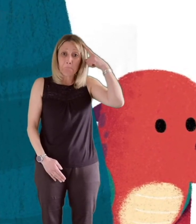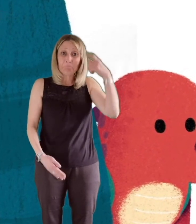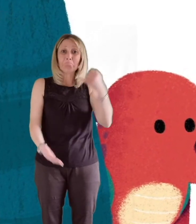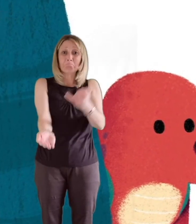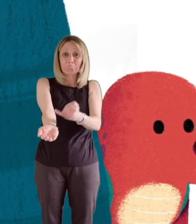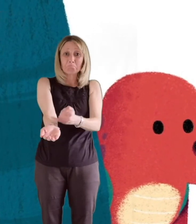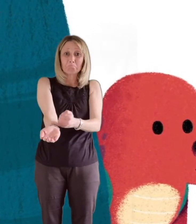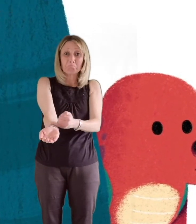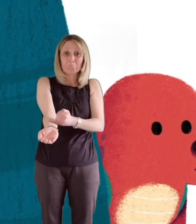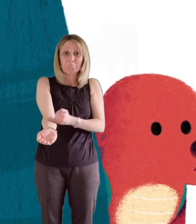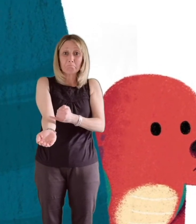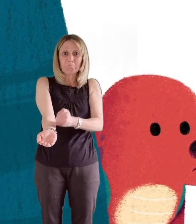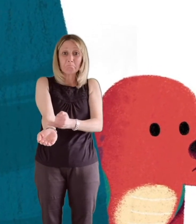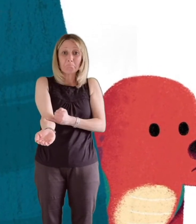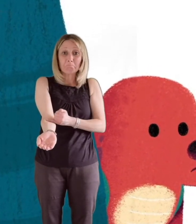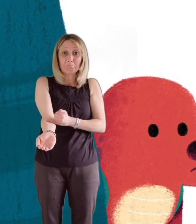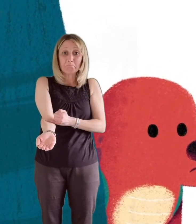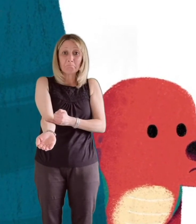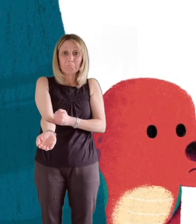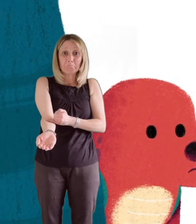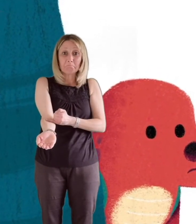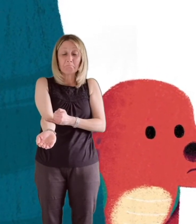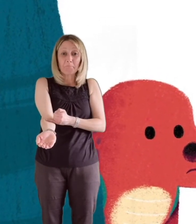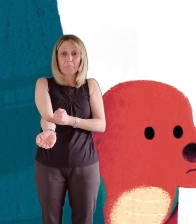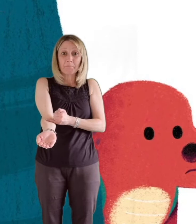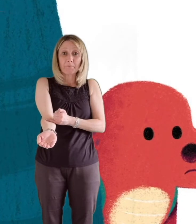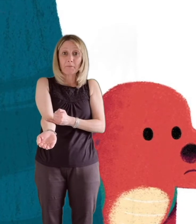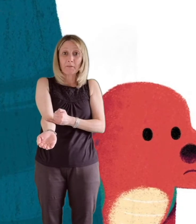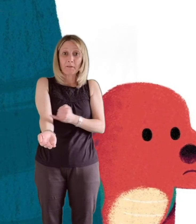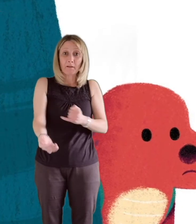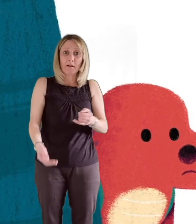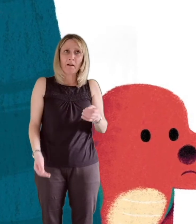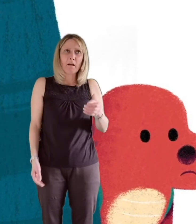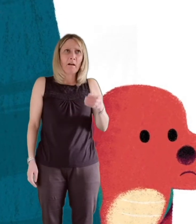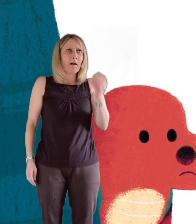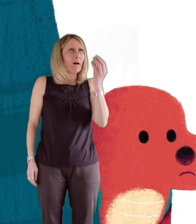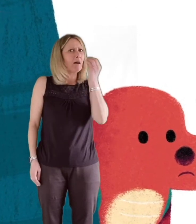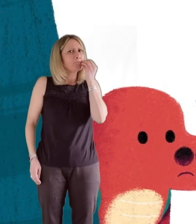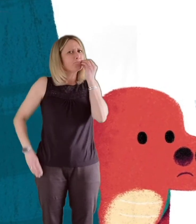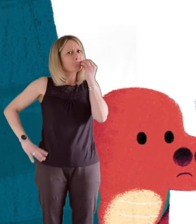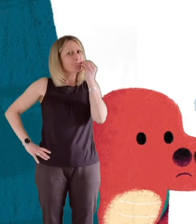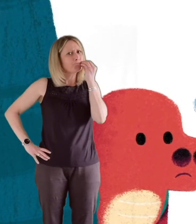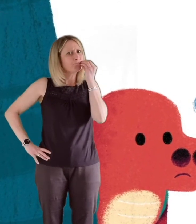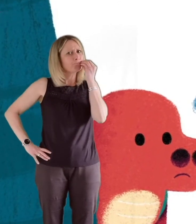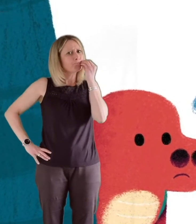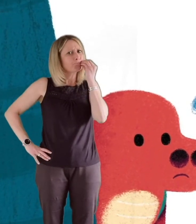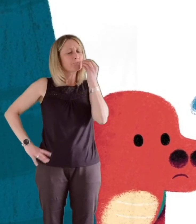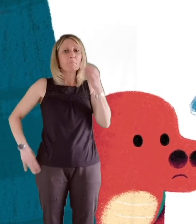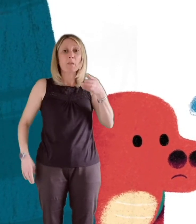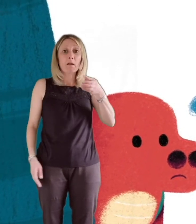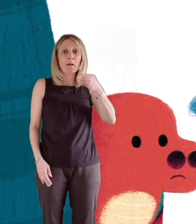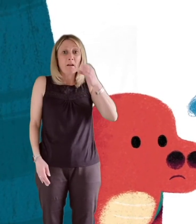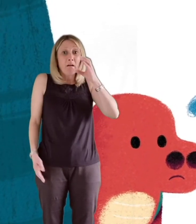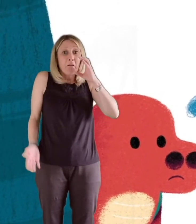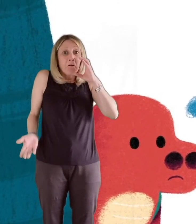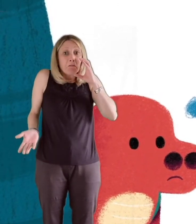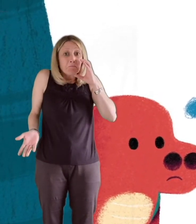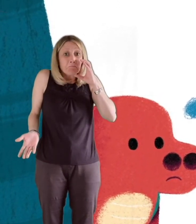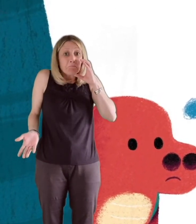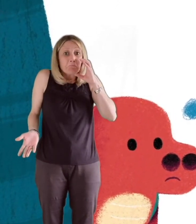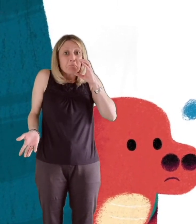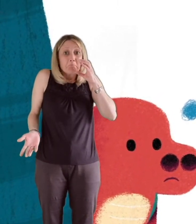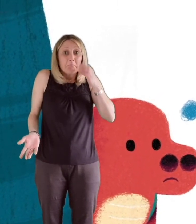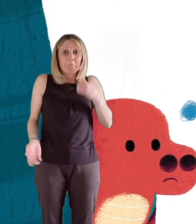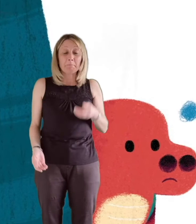some things that might go wrong. Had he made enough to eat that day and brought enough to